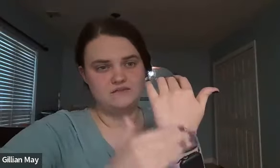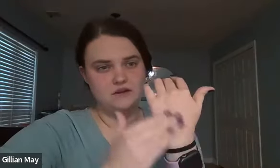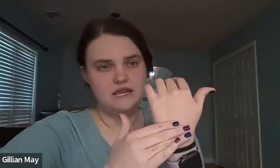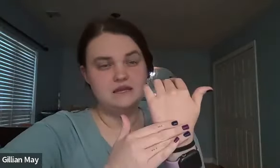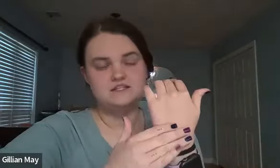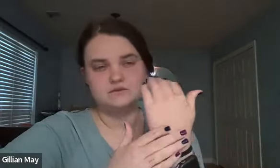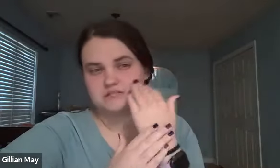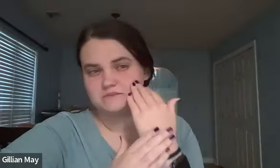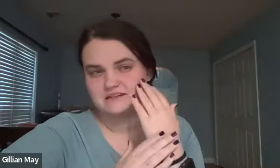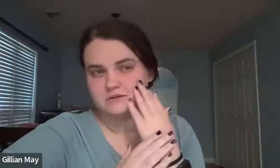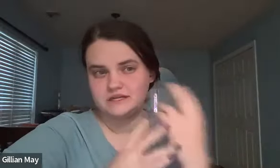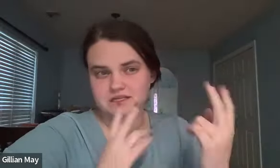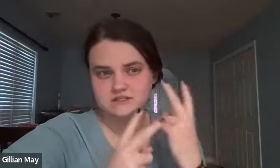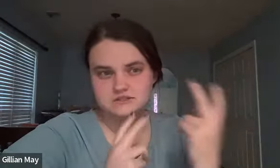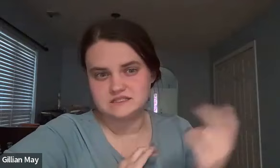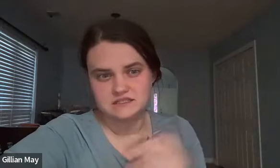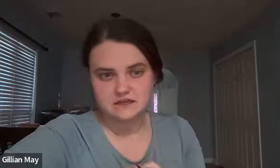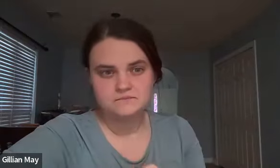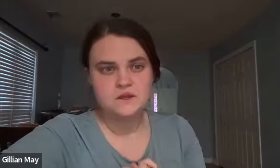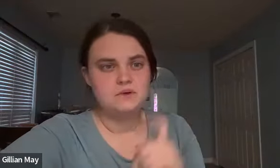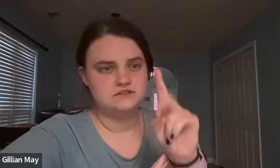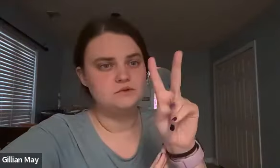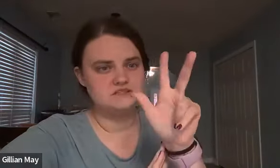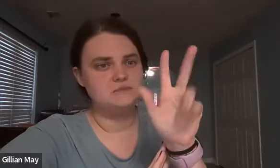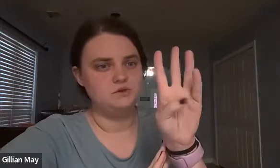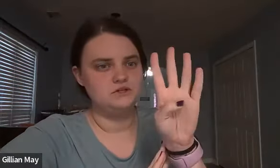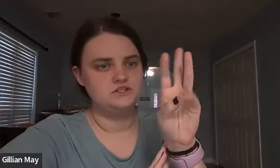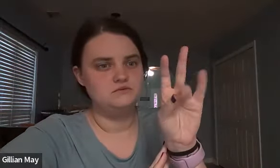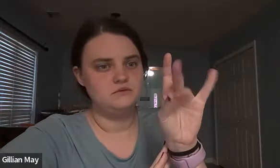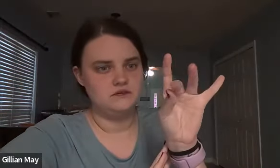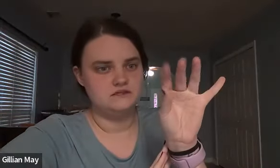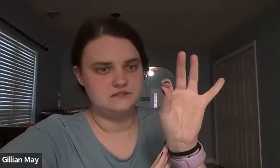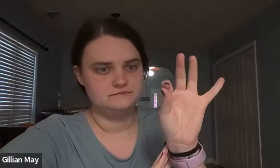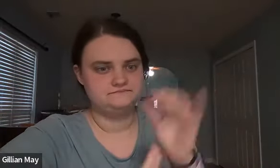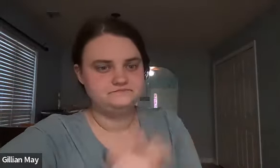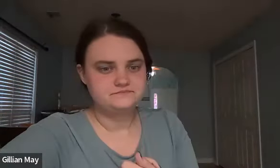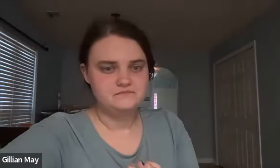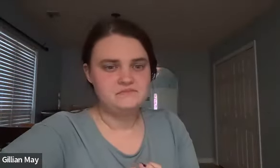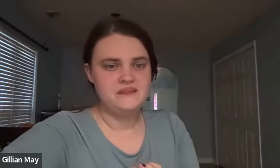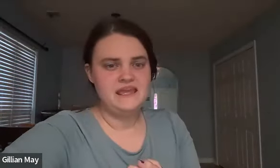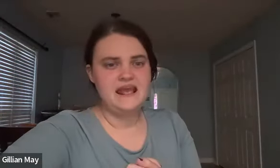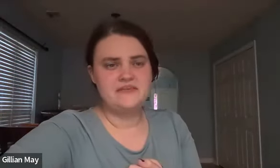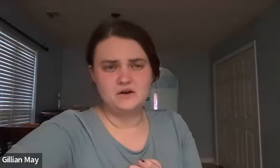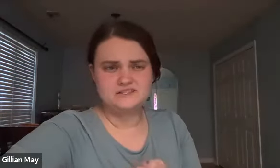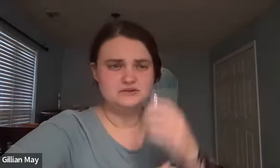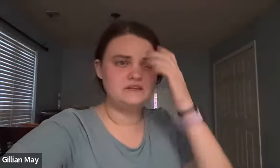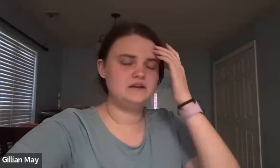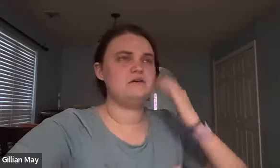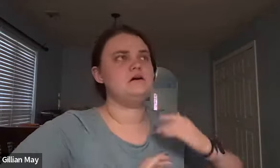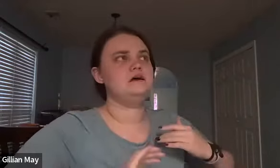of your hand. So it just makes it a little bit easier to see. But so most of the time you would do this. And then also later on